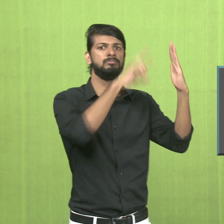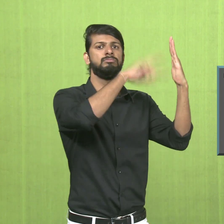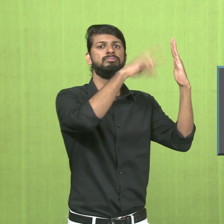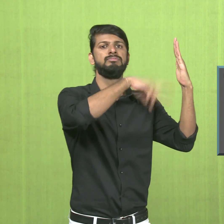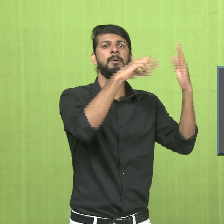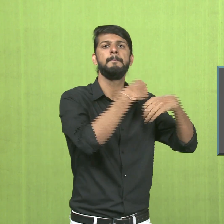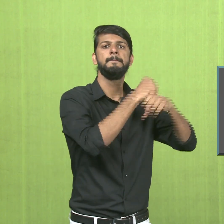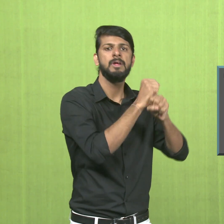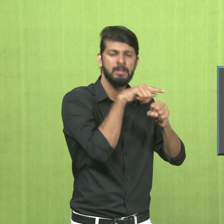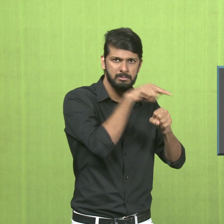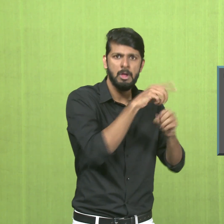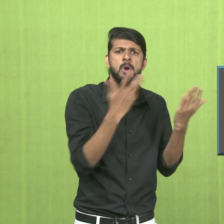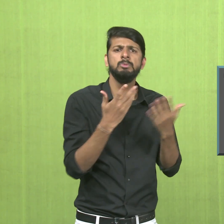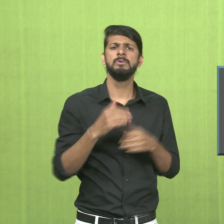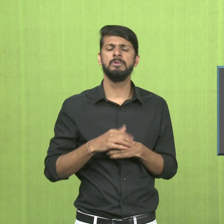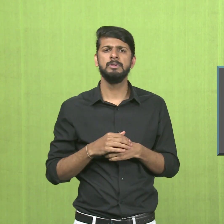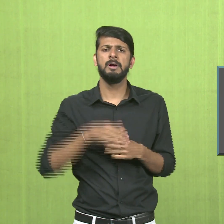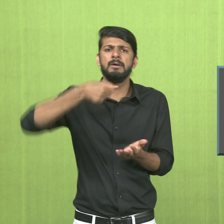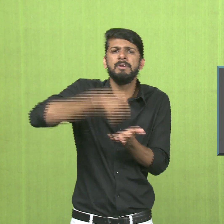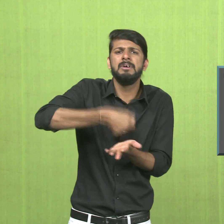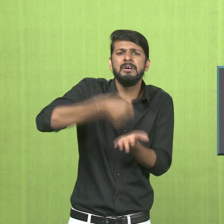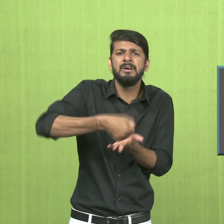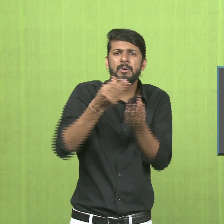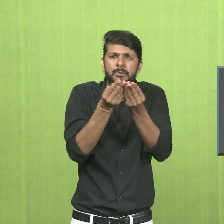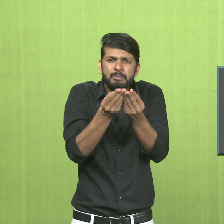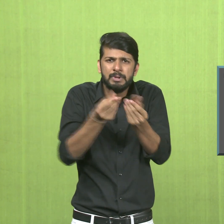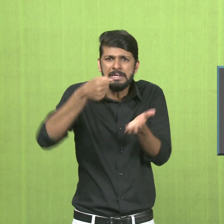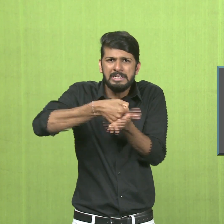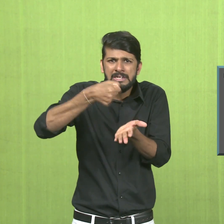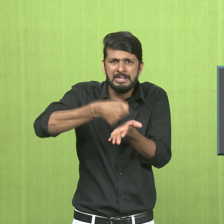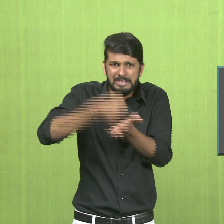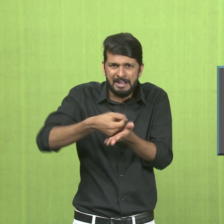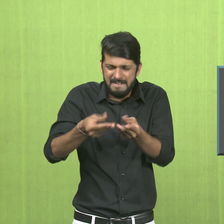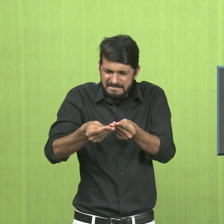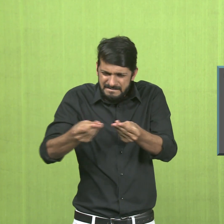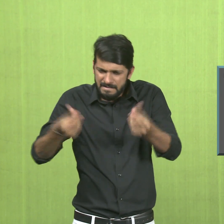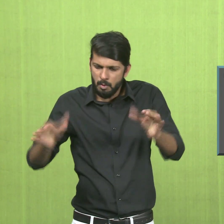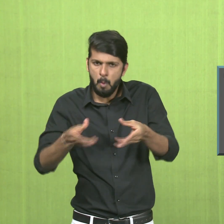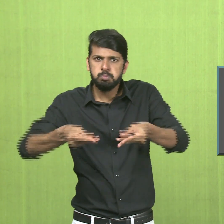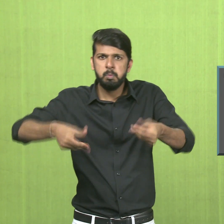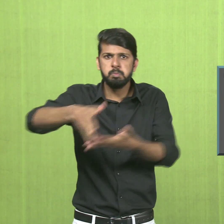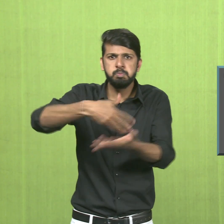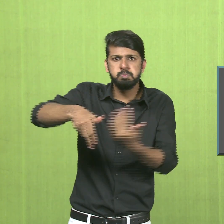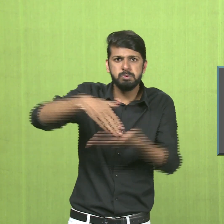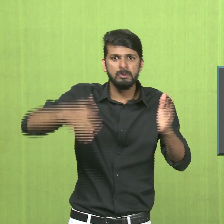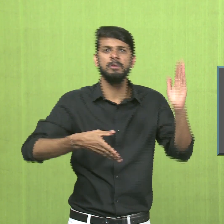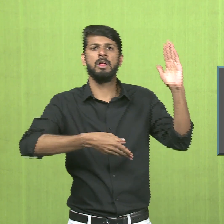married women, and they use rice powder. They make a paste out of rice